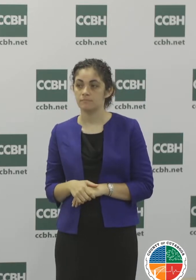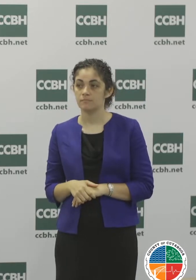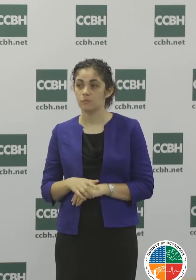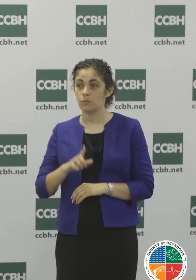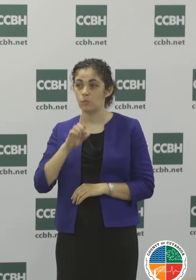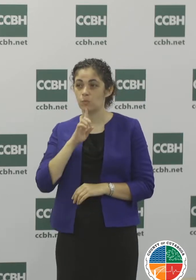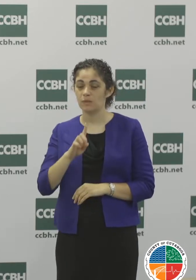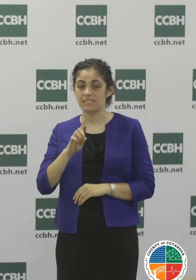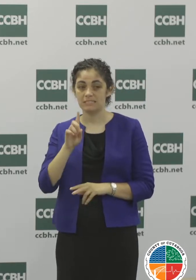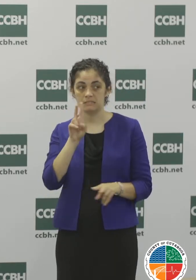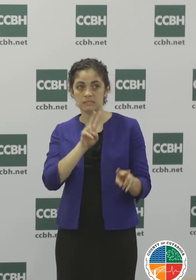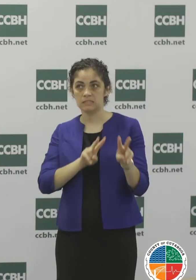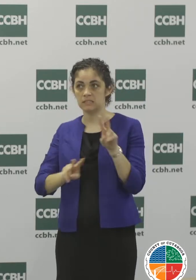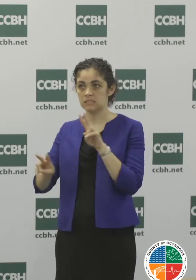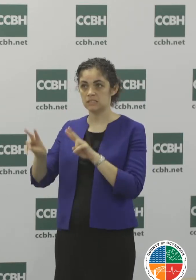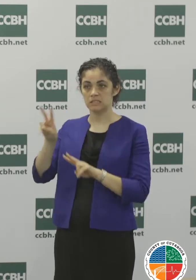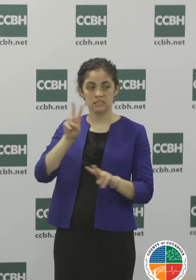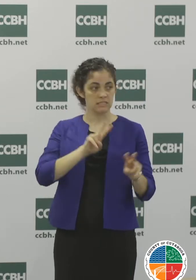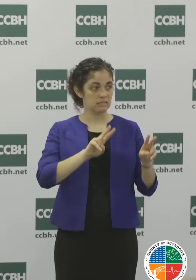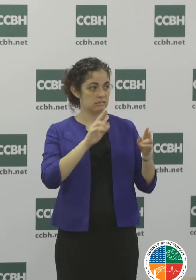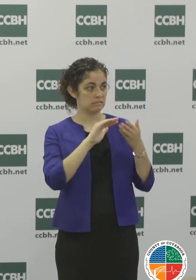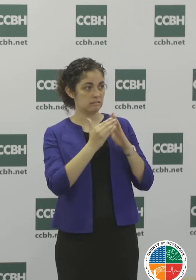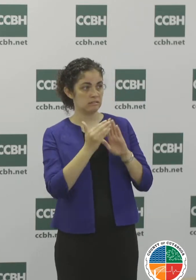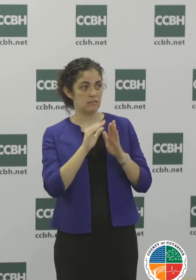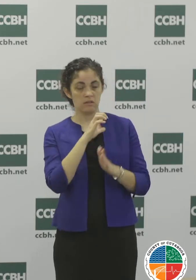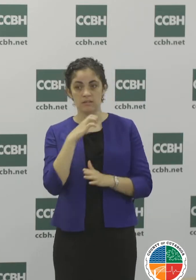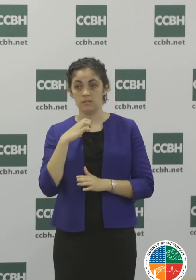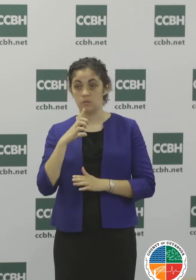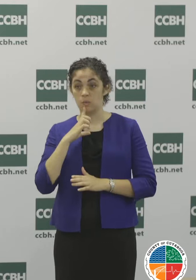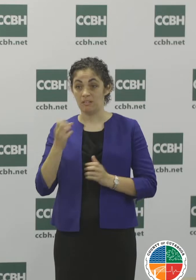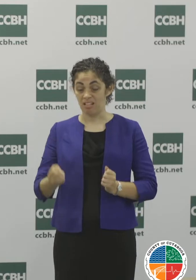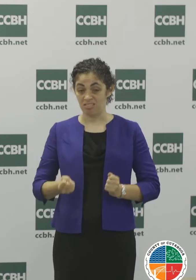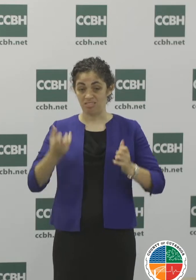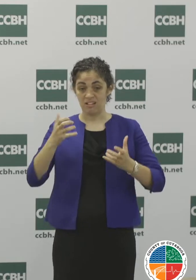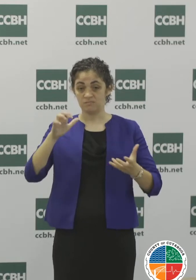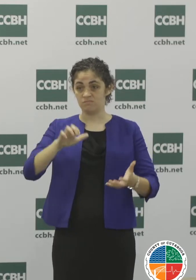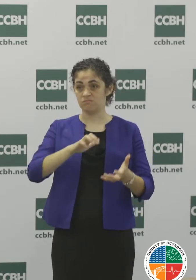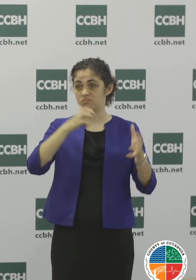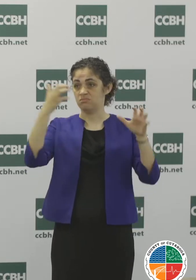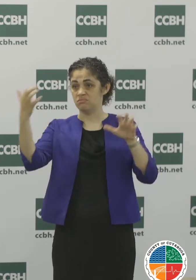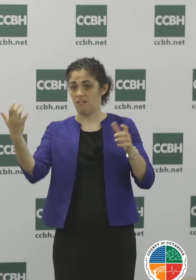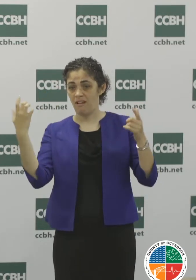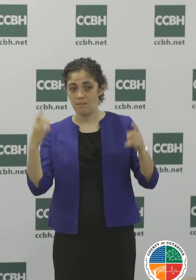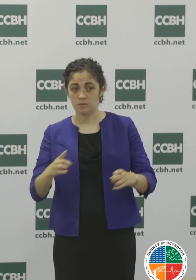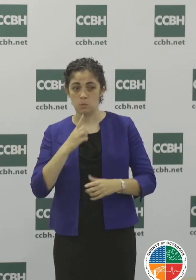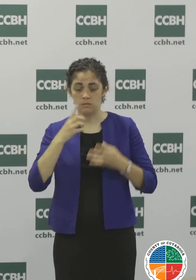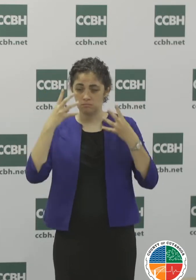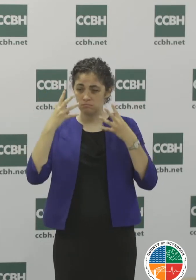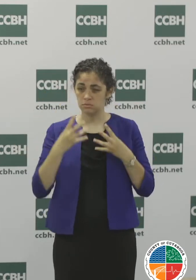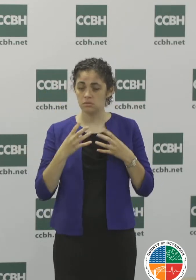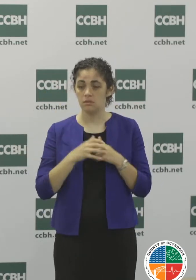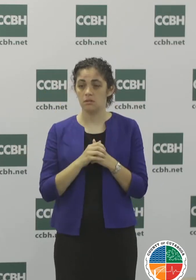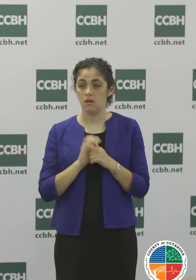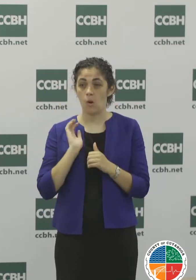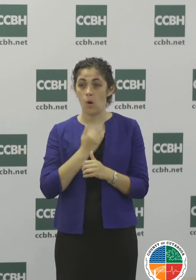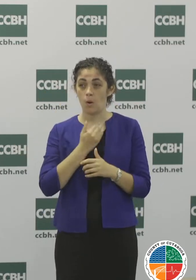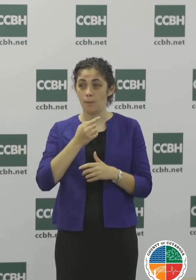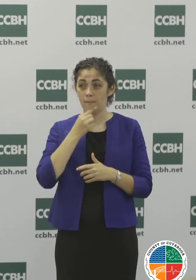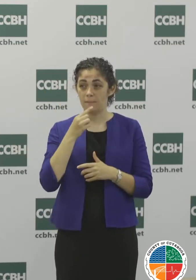except looking around and walking around and seeing it. It's extensive, and it's very sad. Our Public